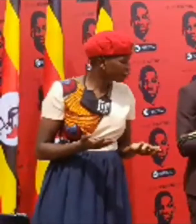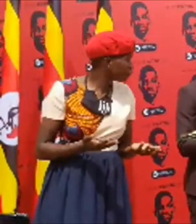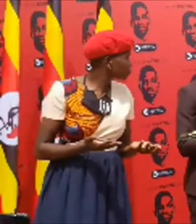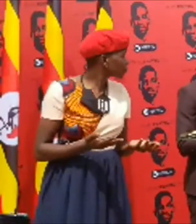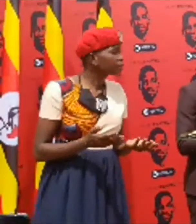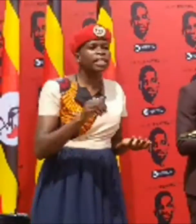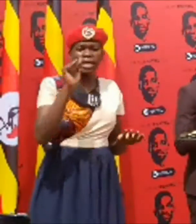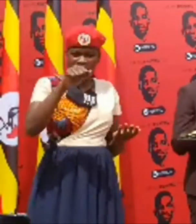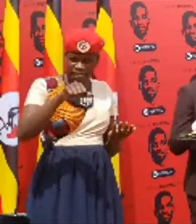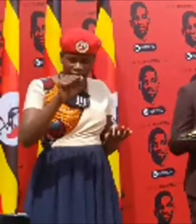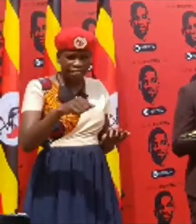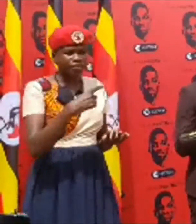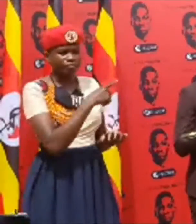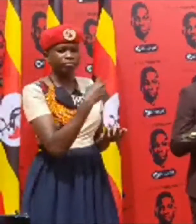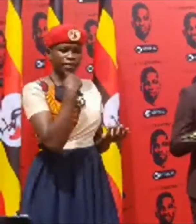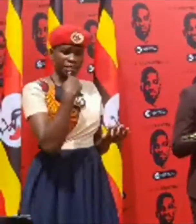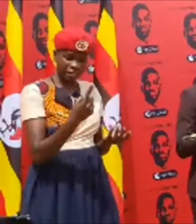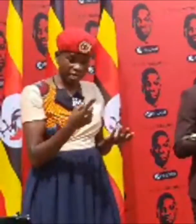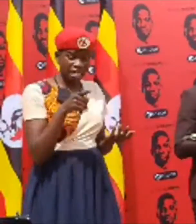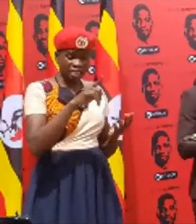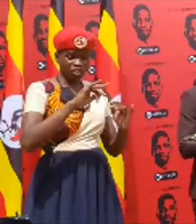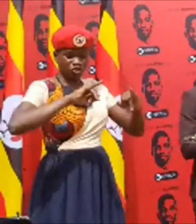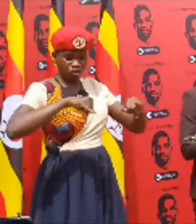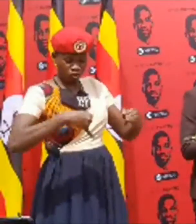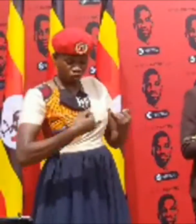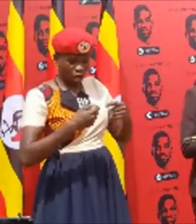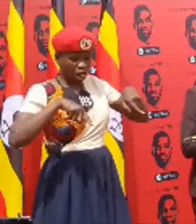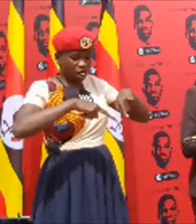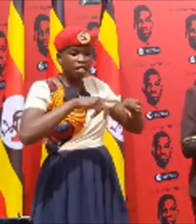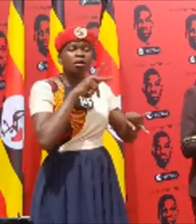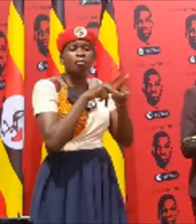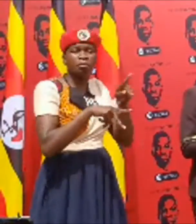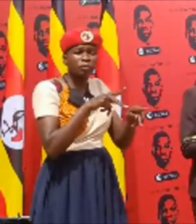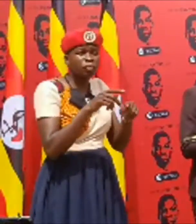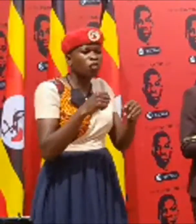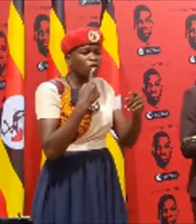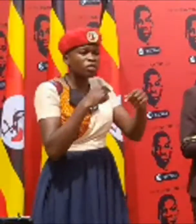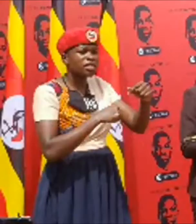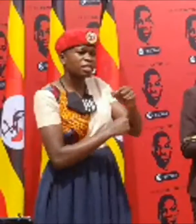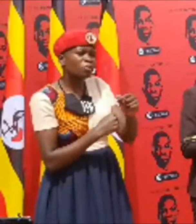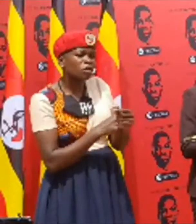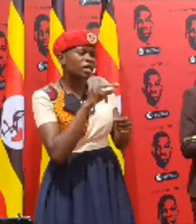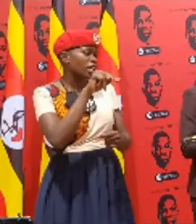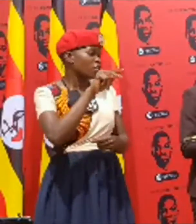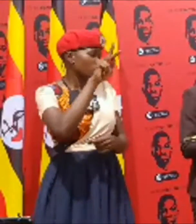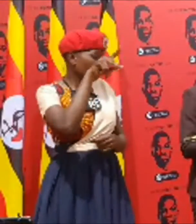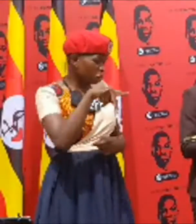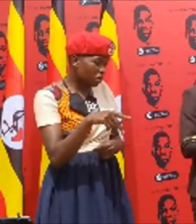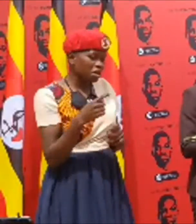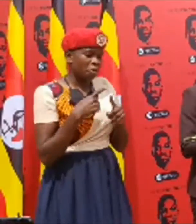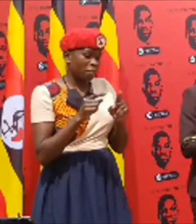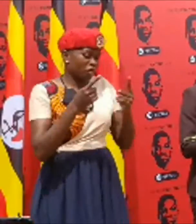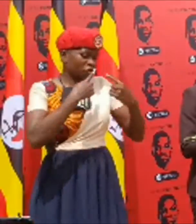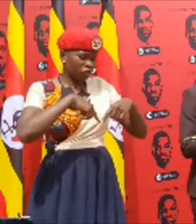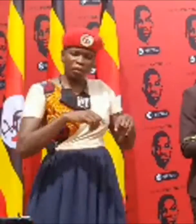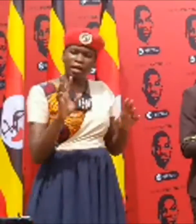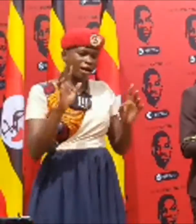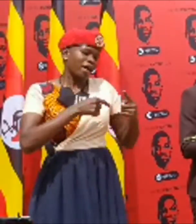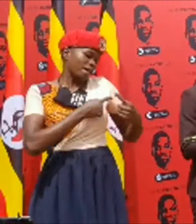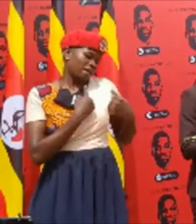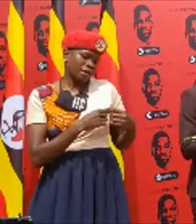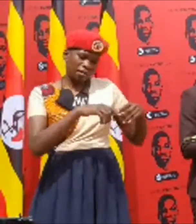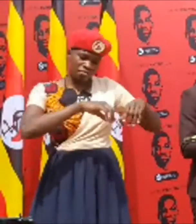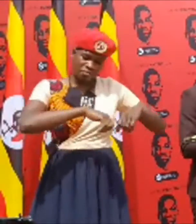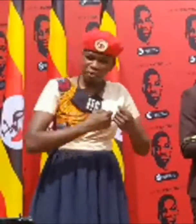Of course, like I'm saying, this is done to try and intimidate our people. But ours is to remain as strong as we possibly can,